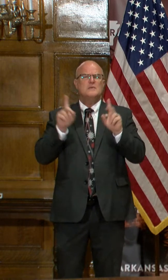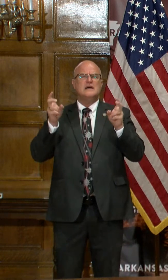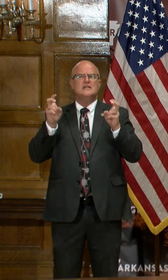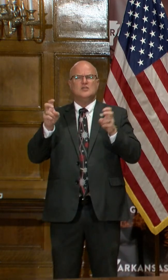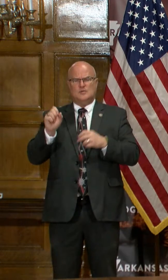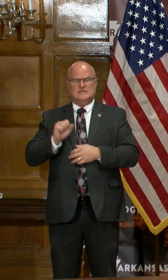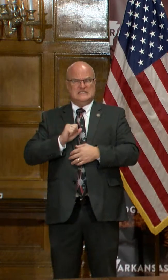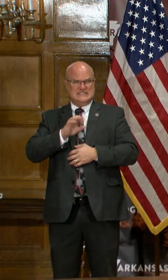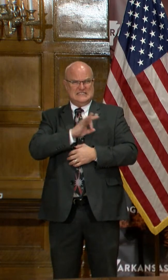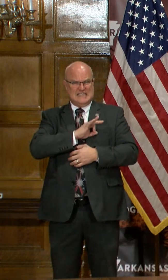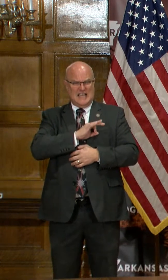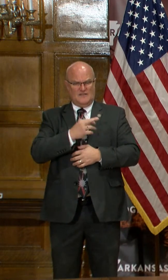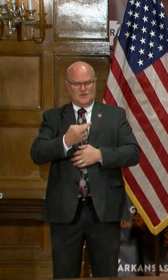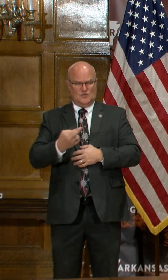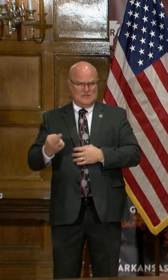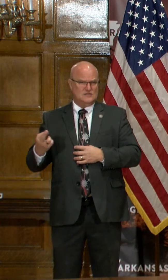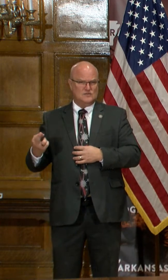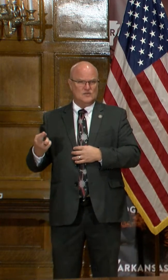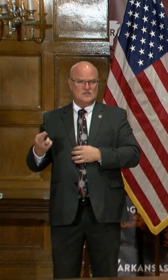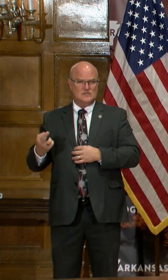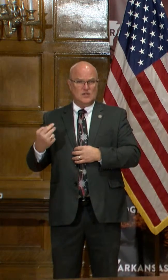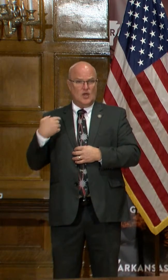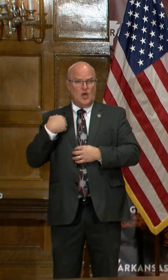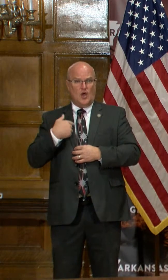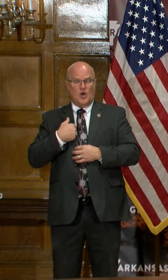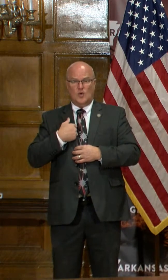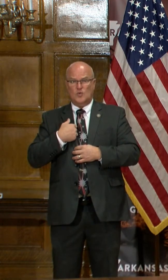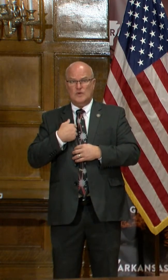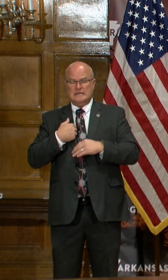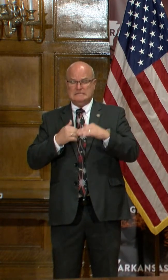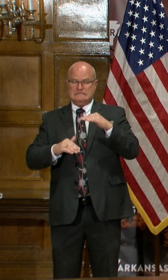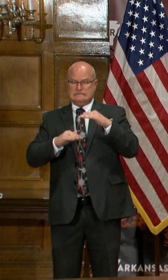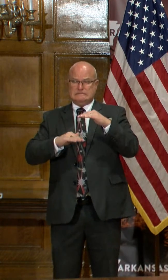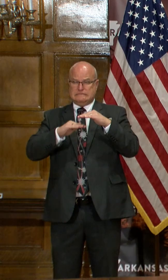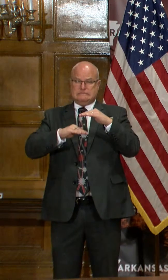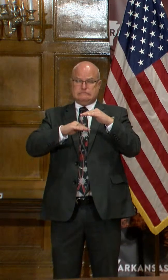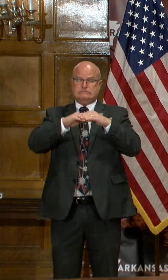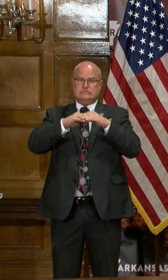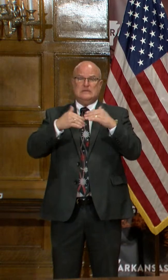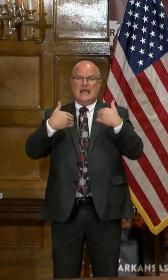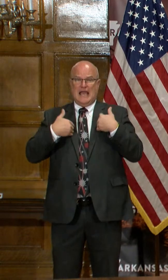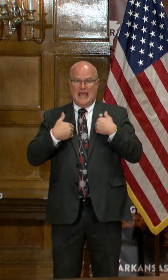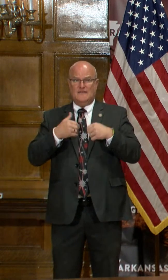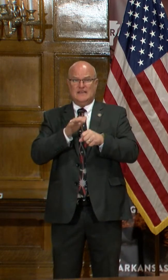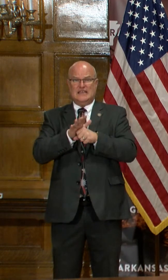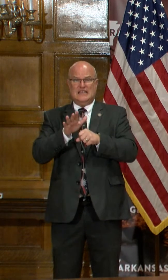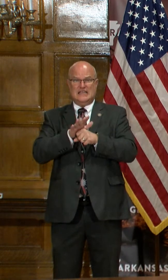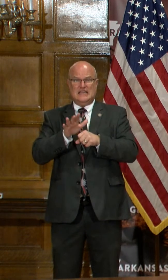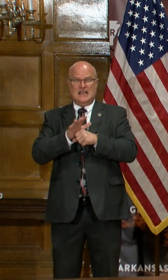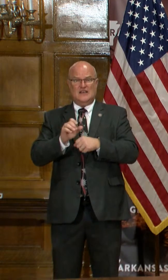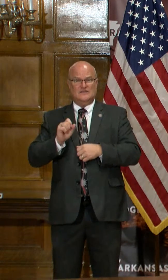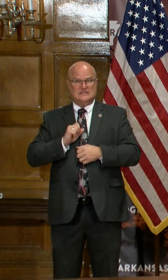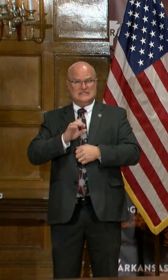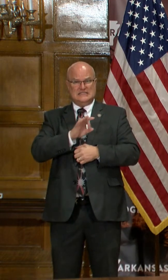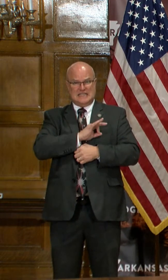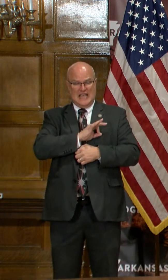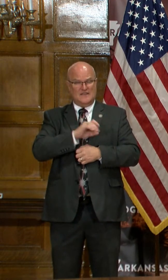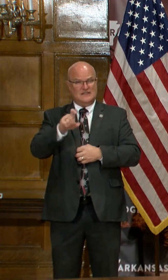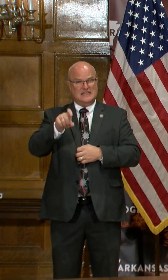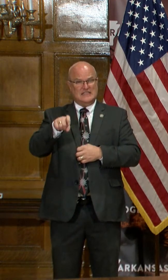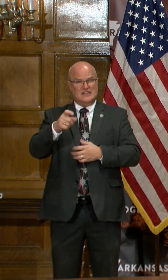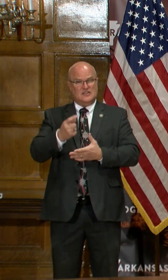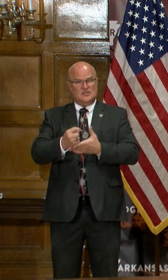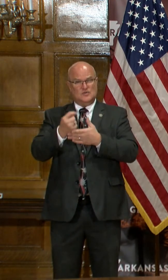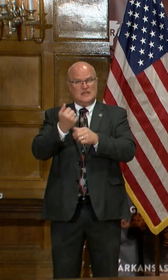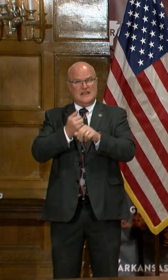of staff resources. Are we reaching a hard limit just in terms of having the critical care staff necessary to